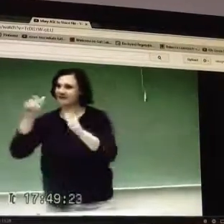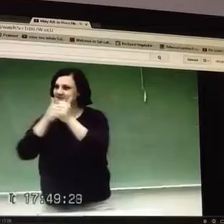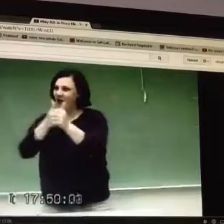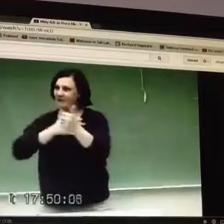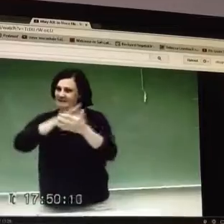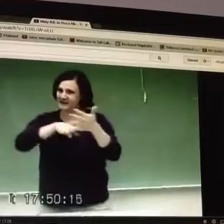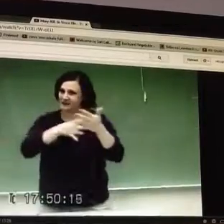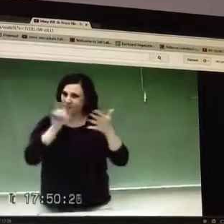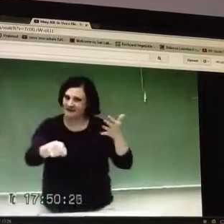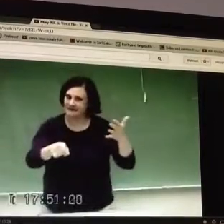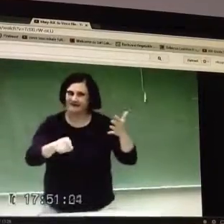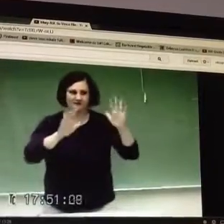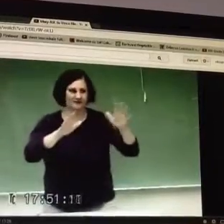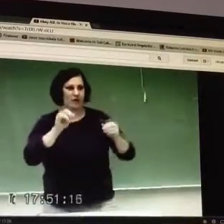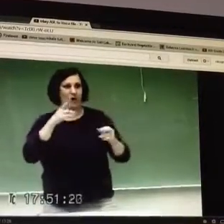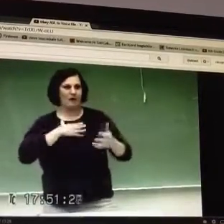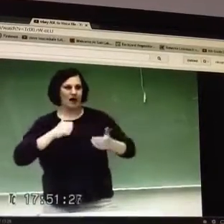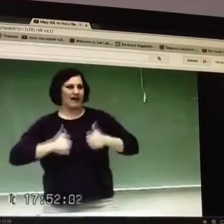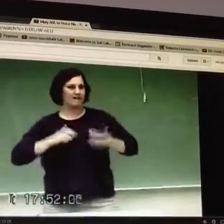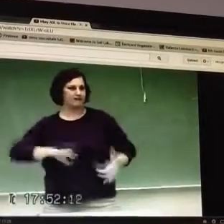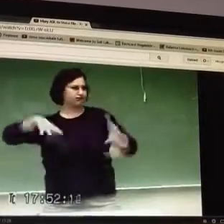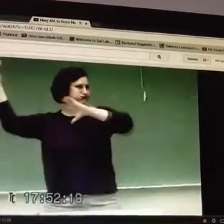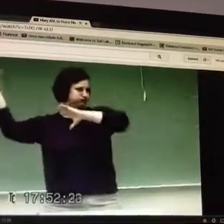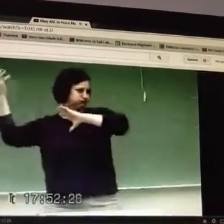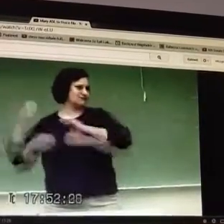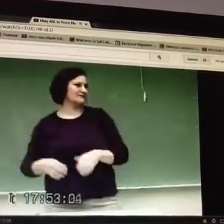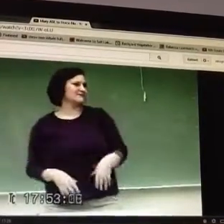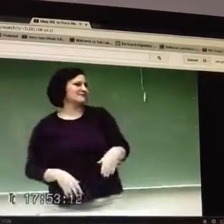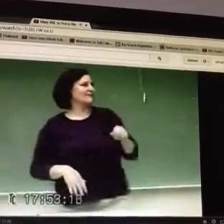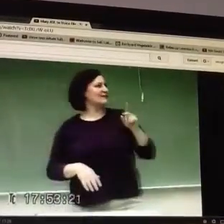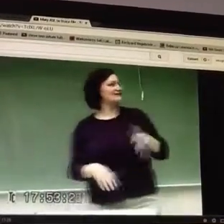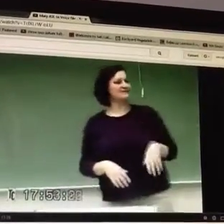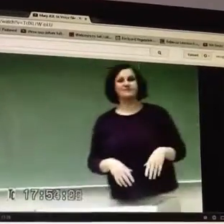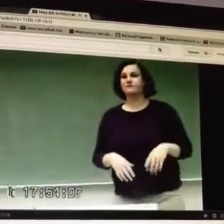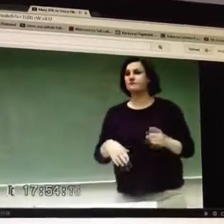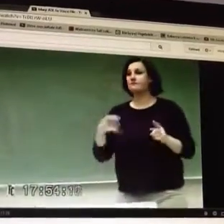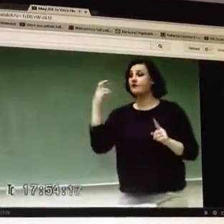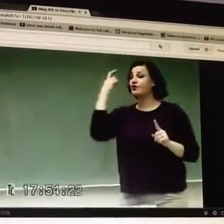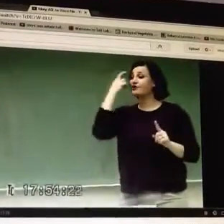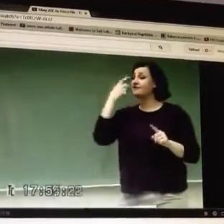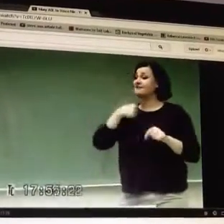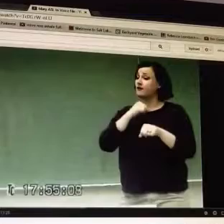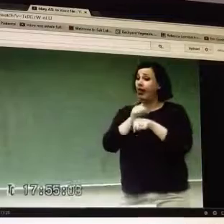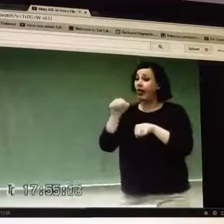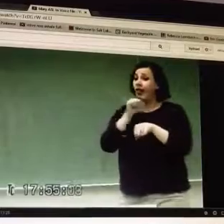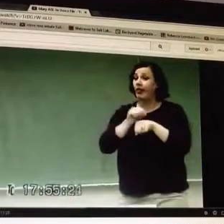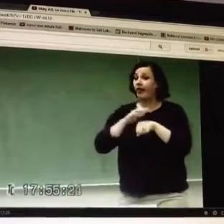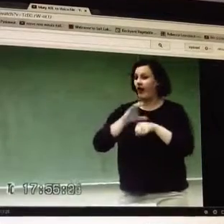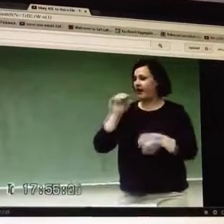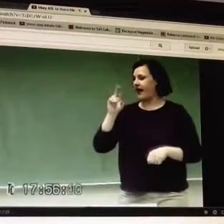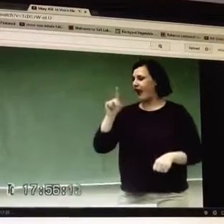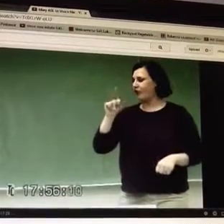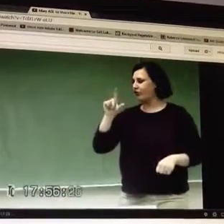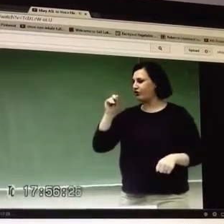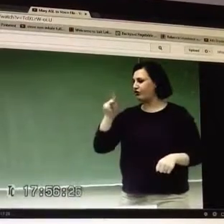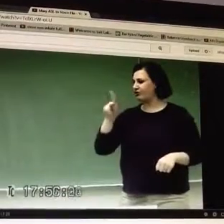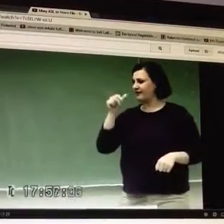is I'm a very organized person. I need to have a schedule, otherwise my life is a mess.